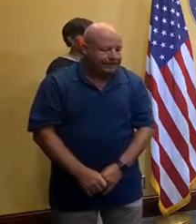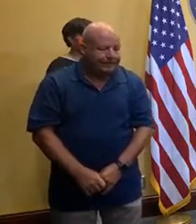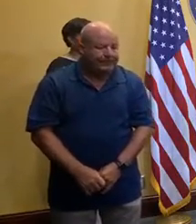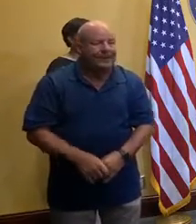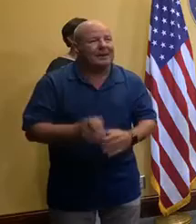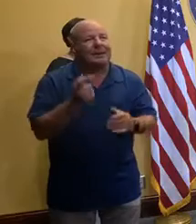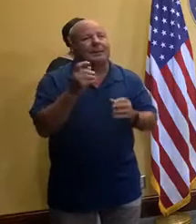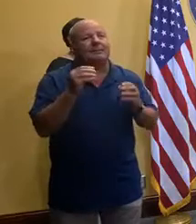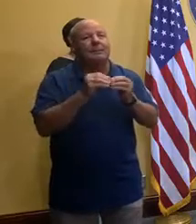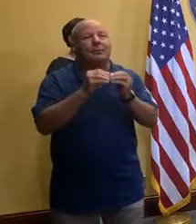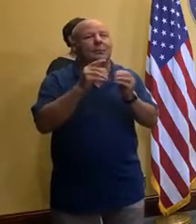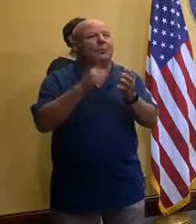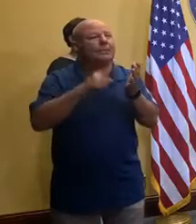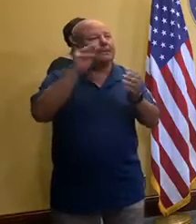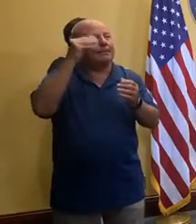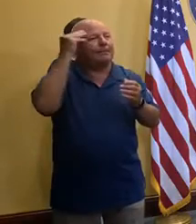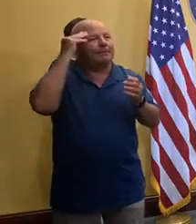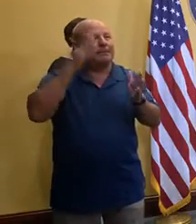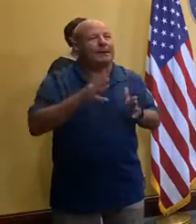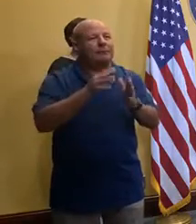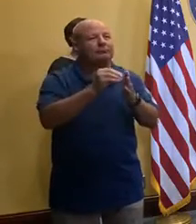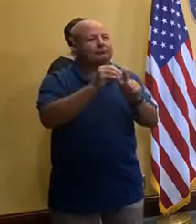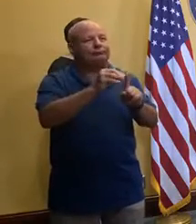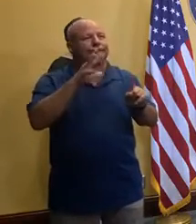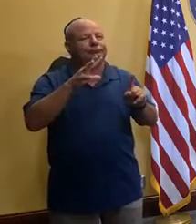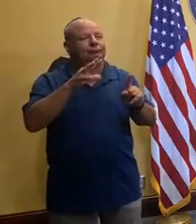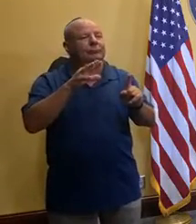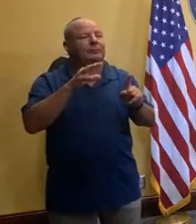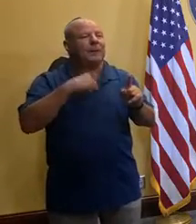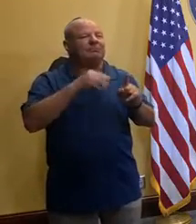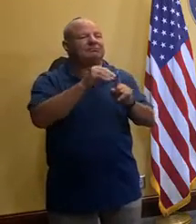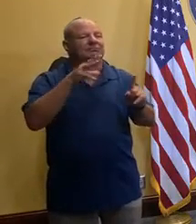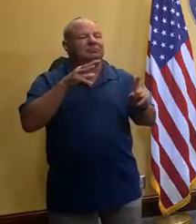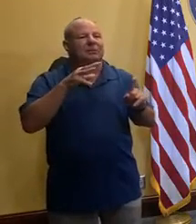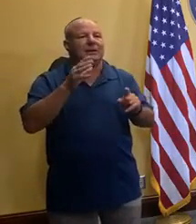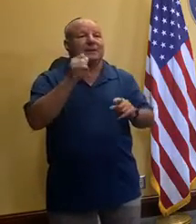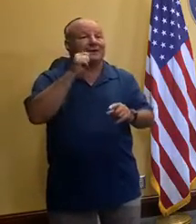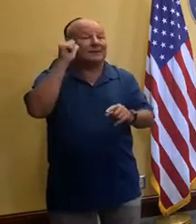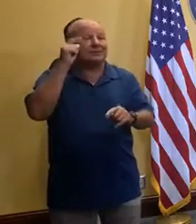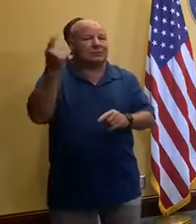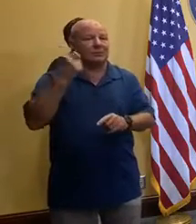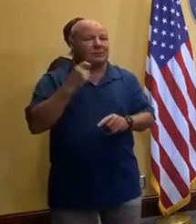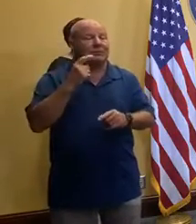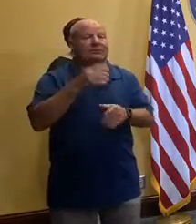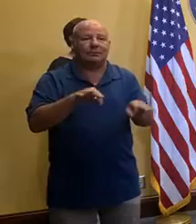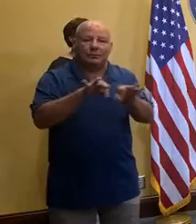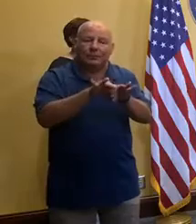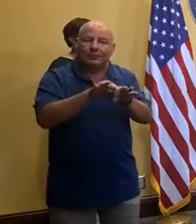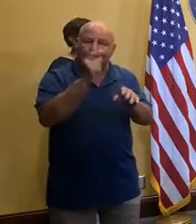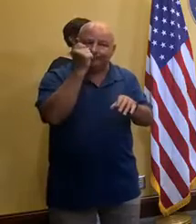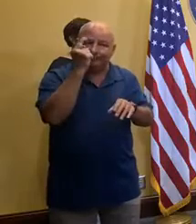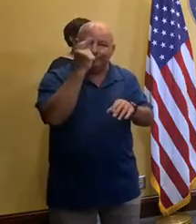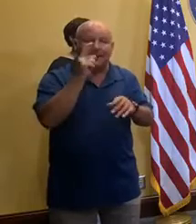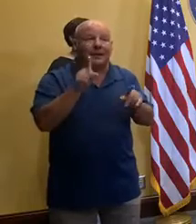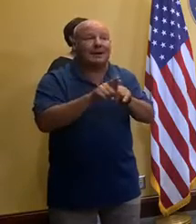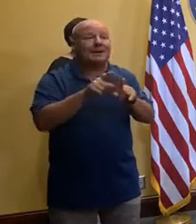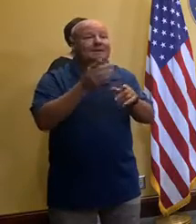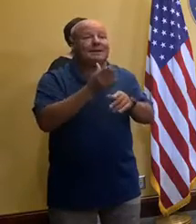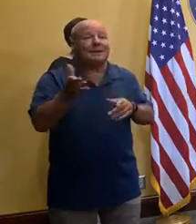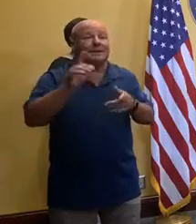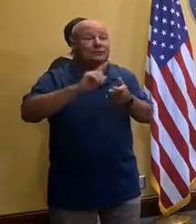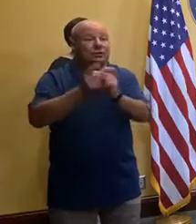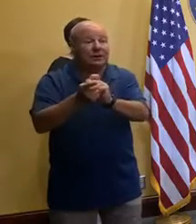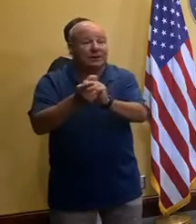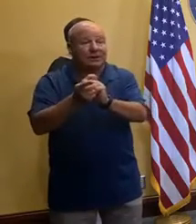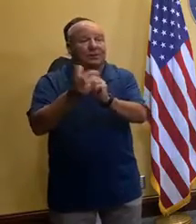mayor said about Tulane, since we got that question yesterday, and it's important that as things change, we want to make sure we're informed and